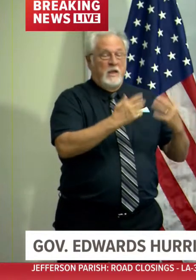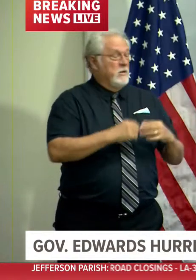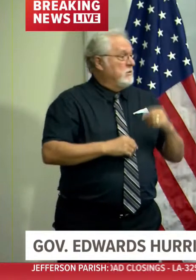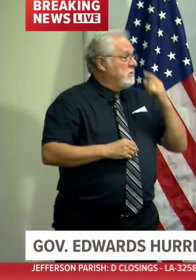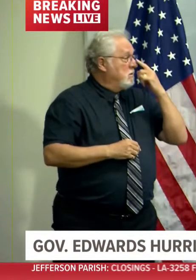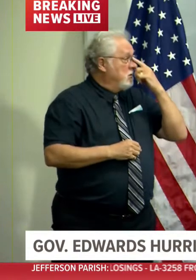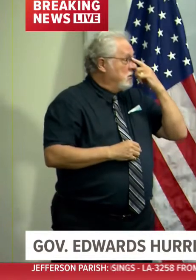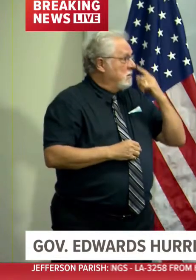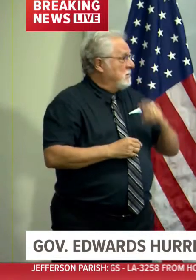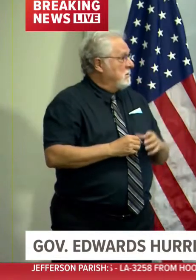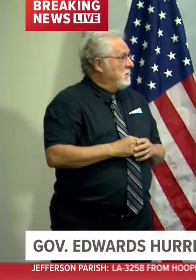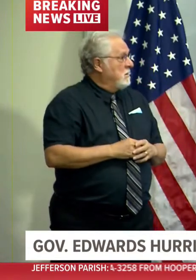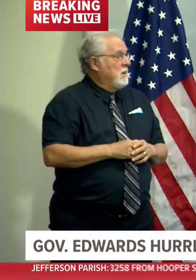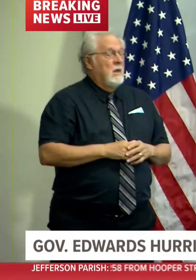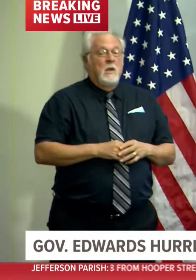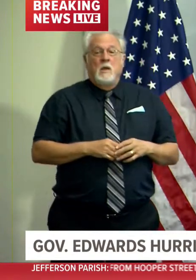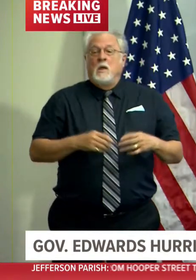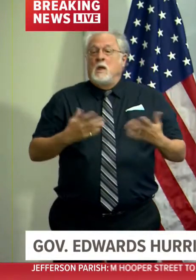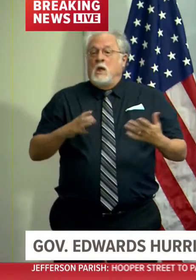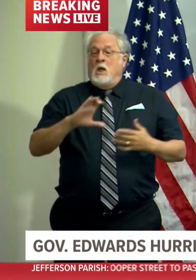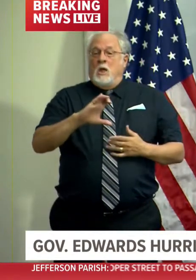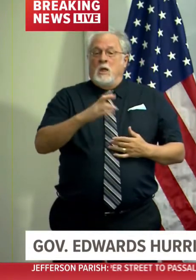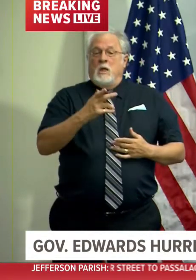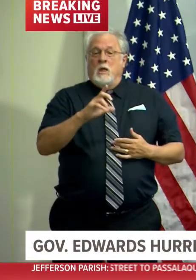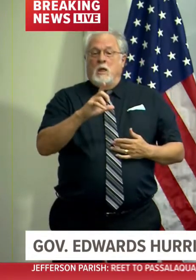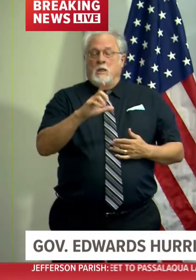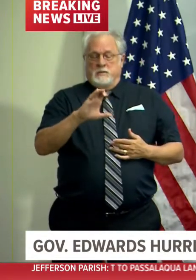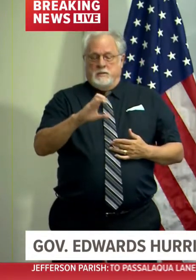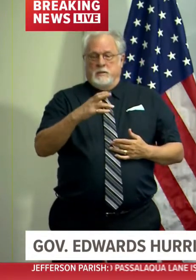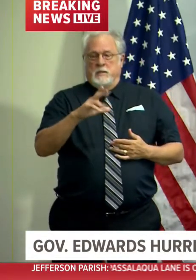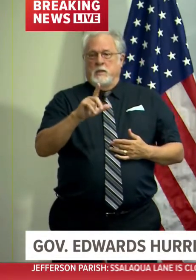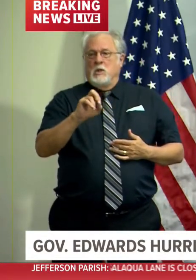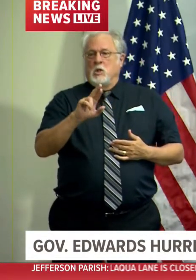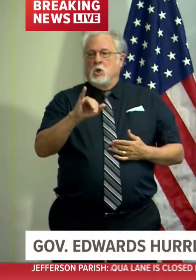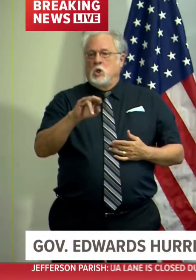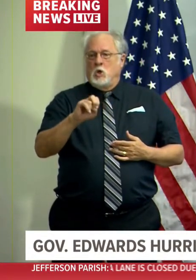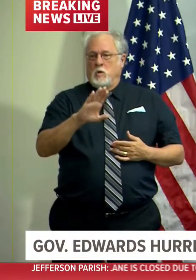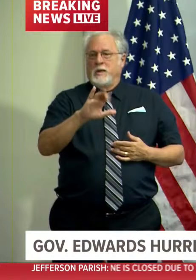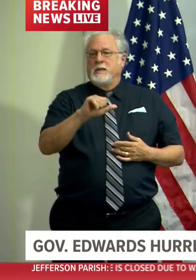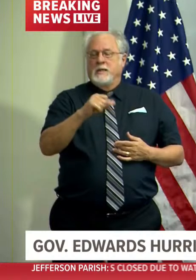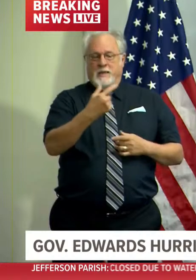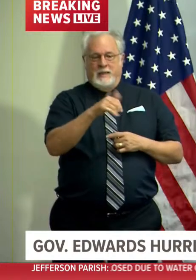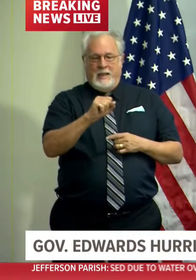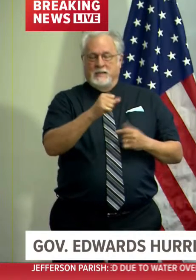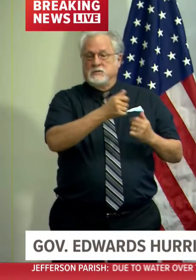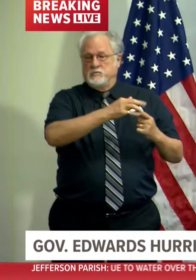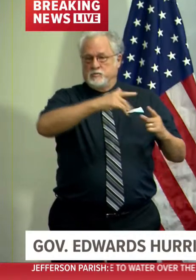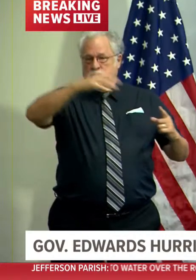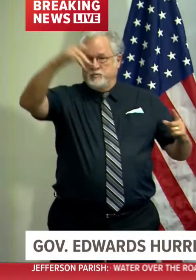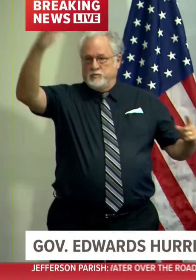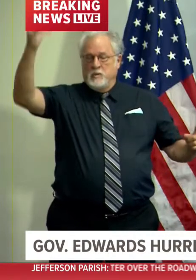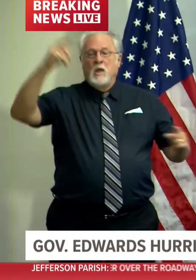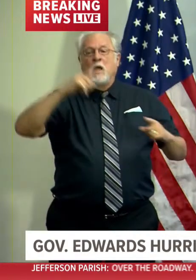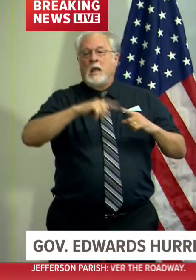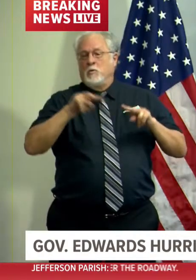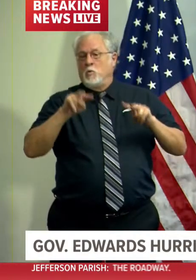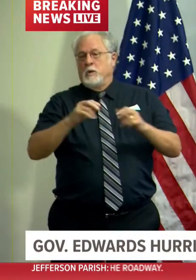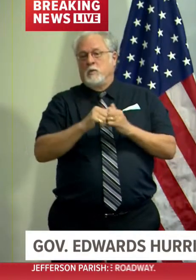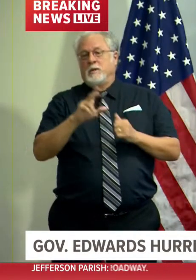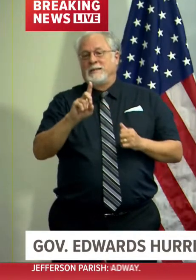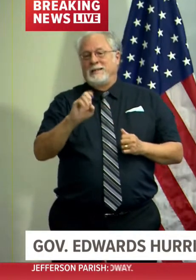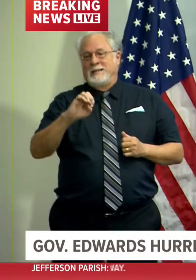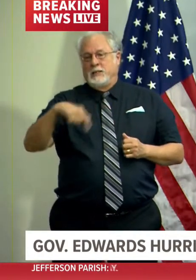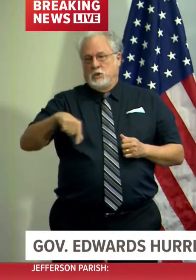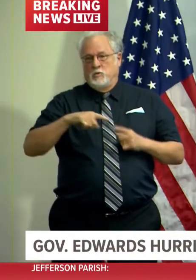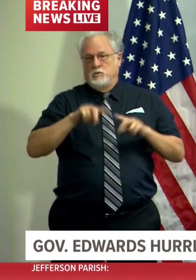the Well, like I said, the chlorine gas was released into the atmosphere, but we're working with DEQ and some of those to monitor those